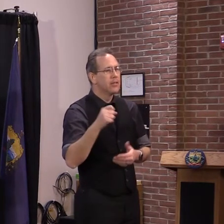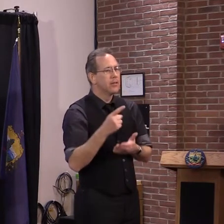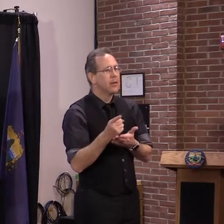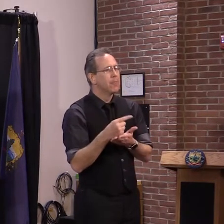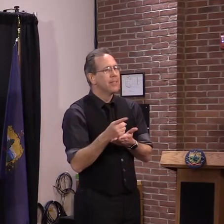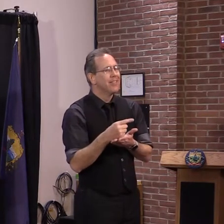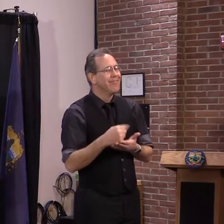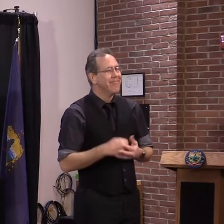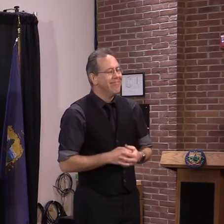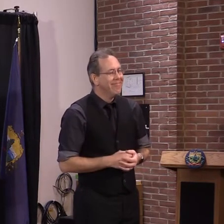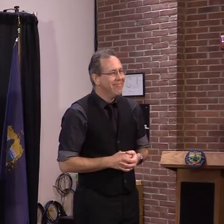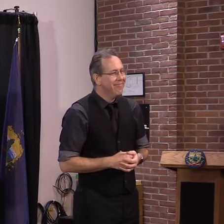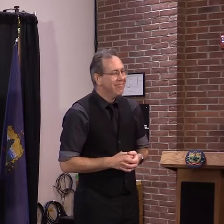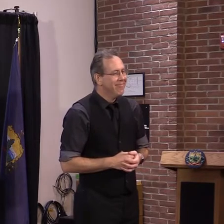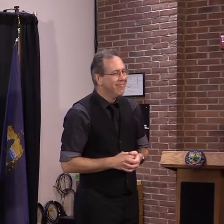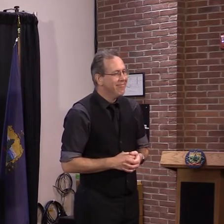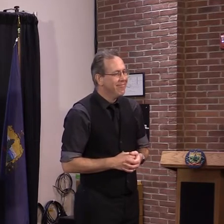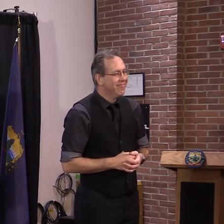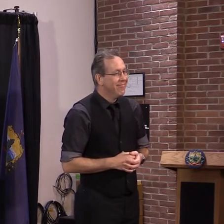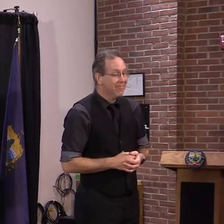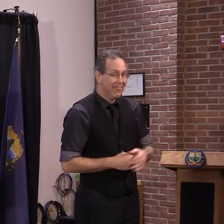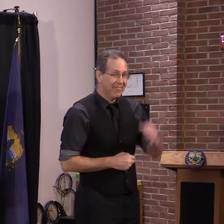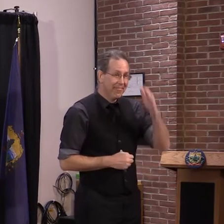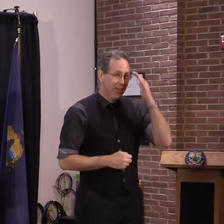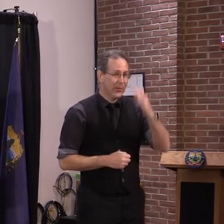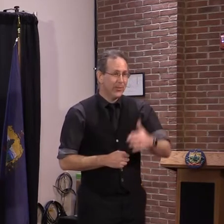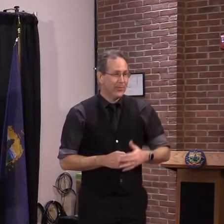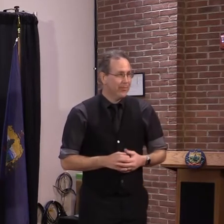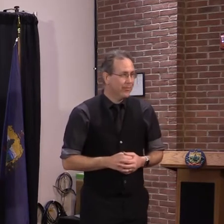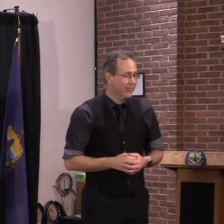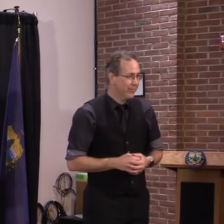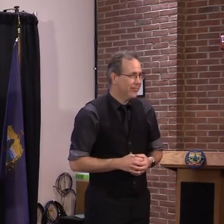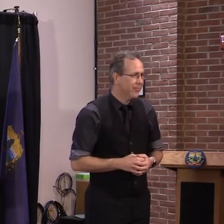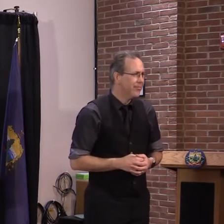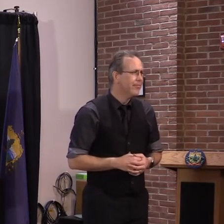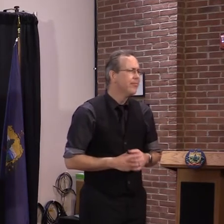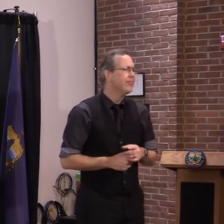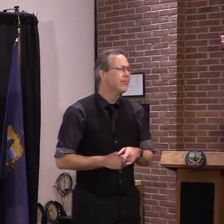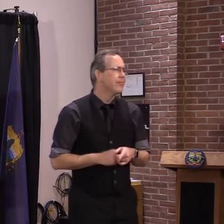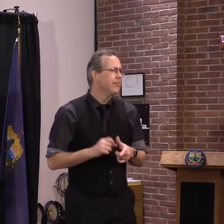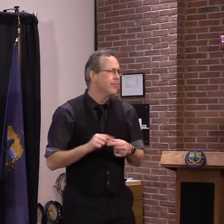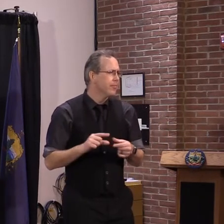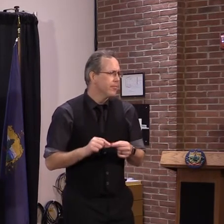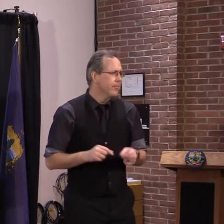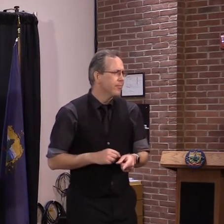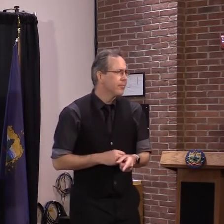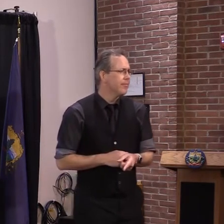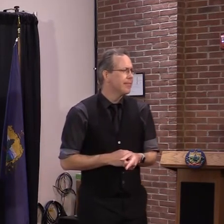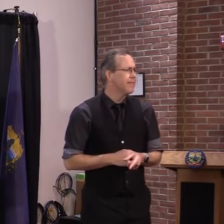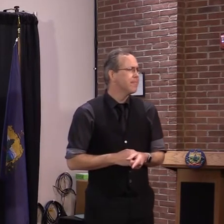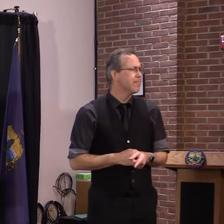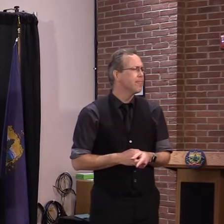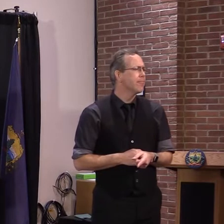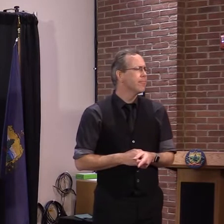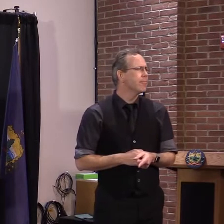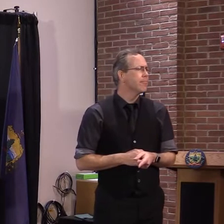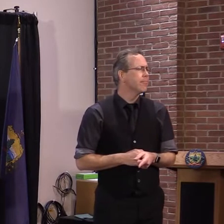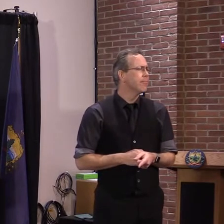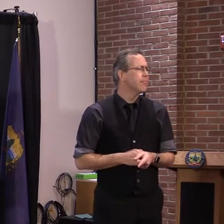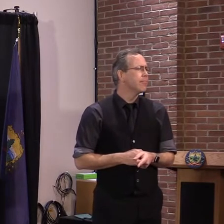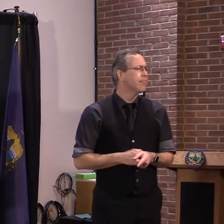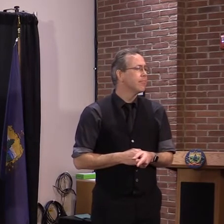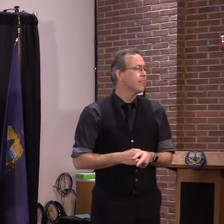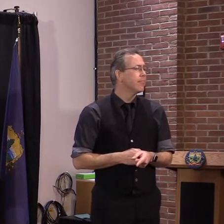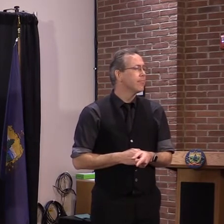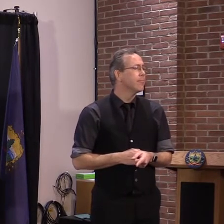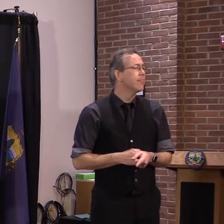Thanks, Jason. Governor, have you gotten much feedback about the military pension tax so